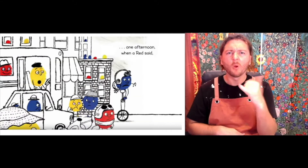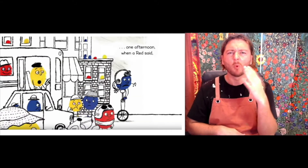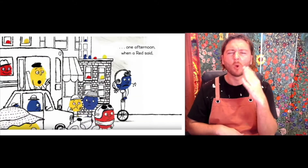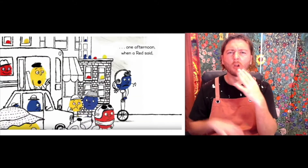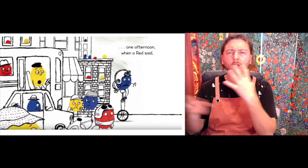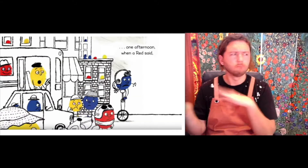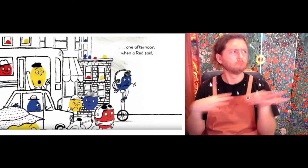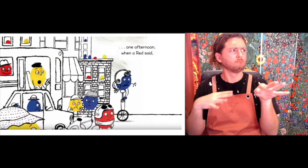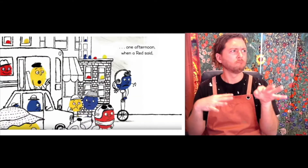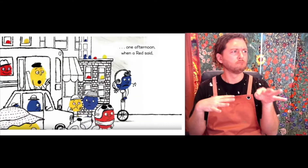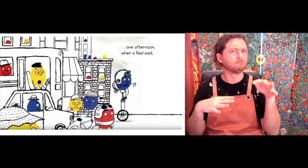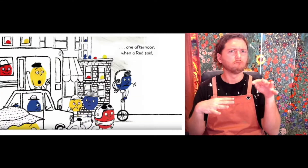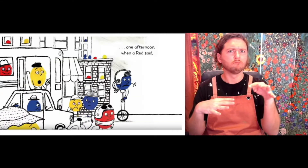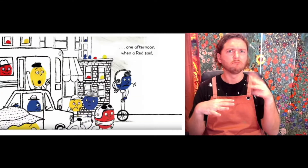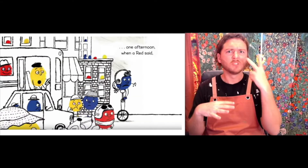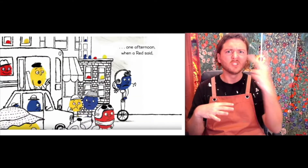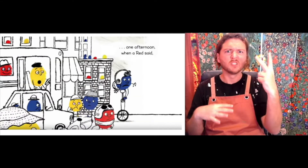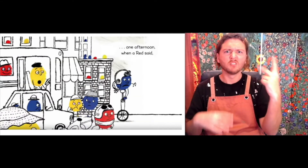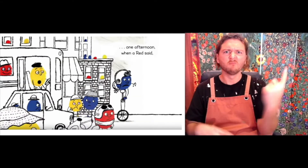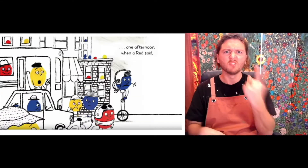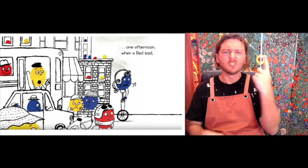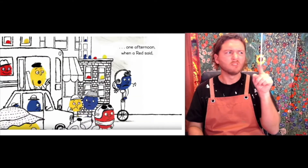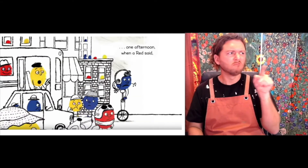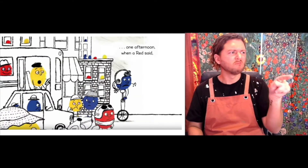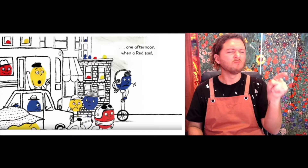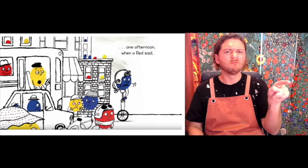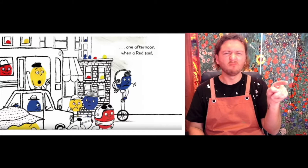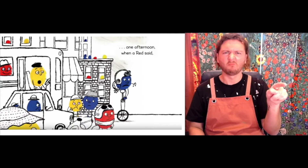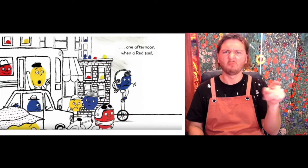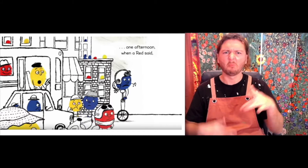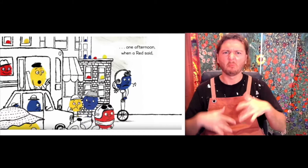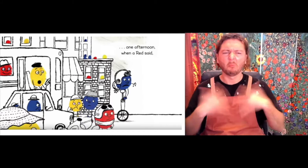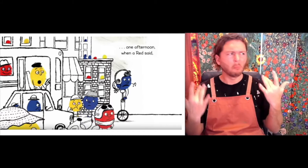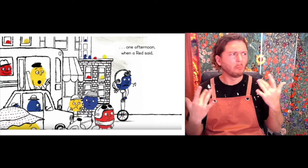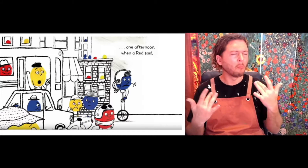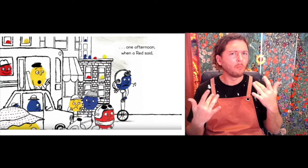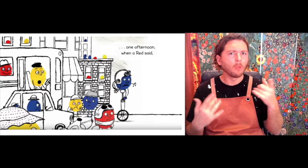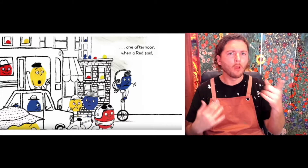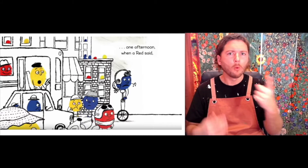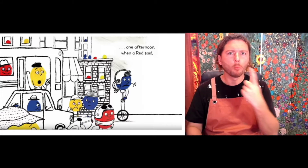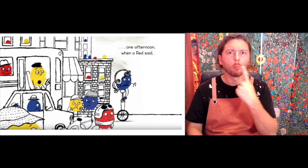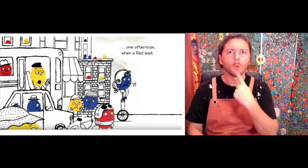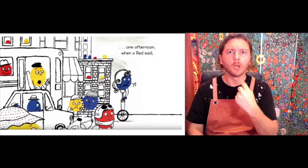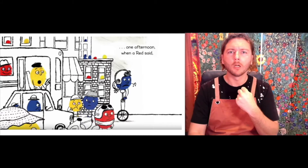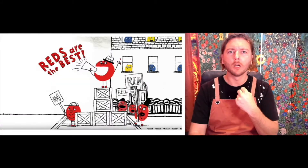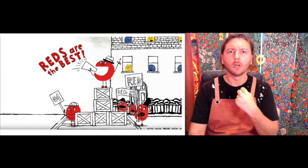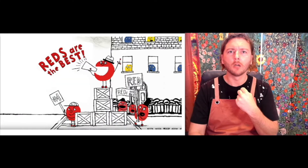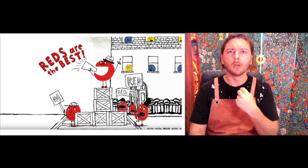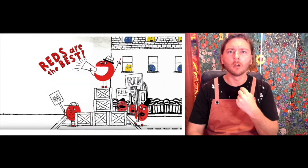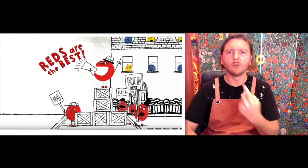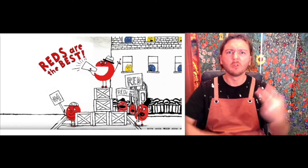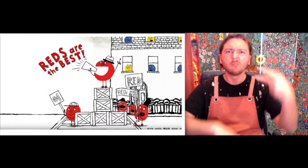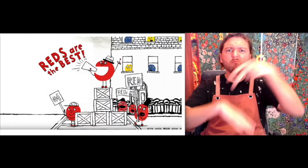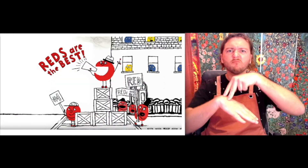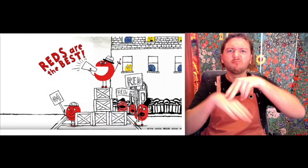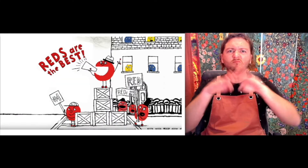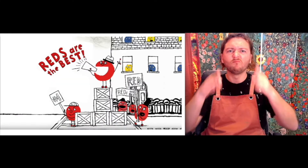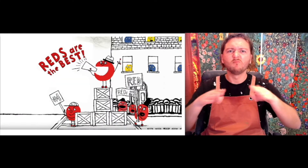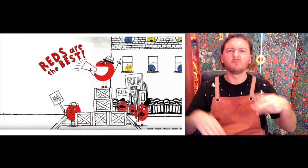one afternoon, a red said, "What's going on over there?" This red